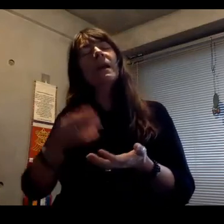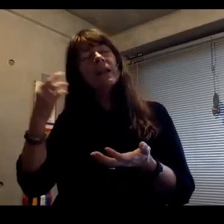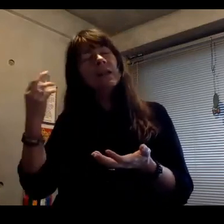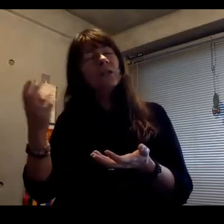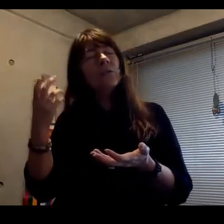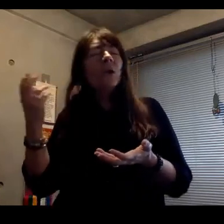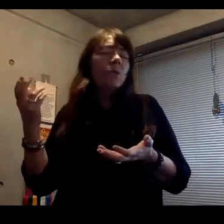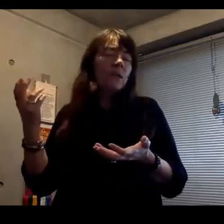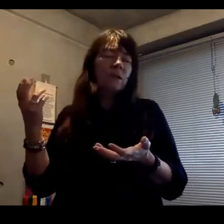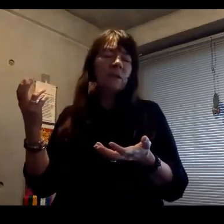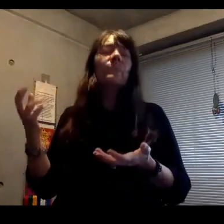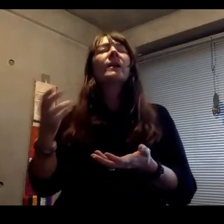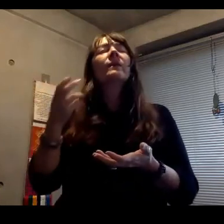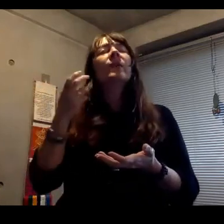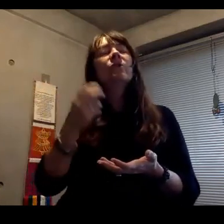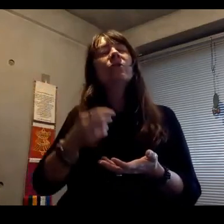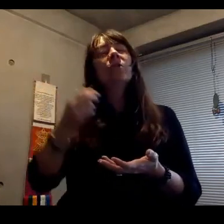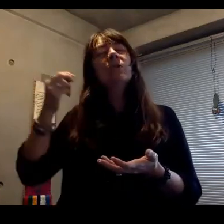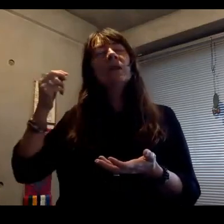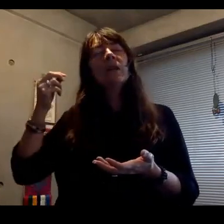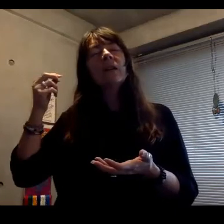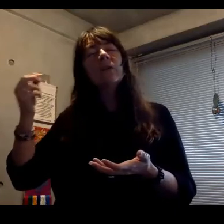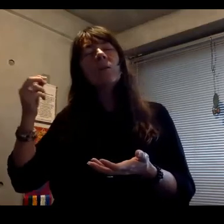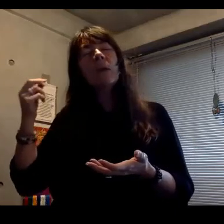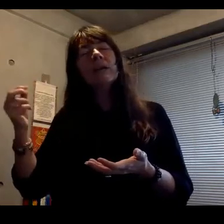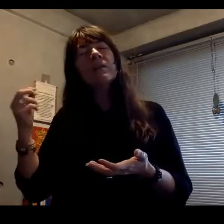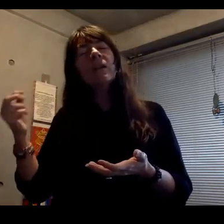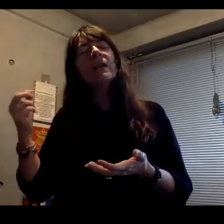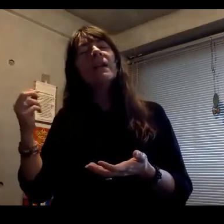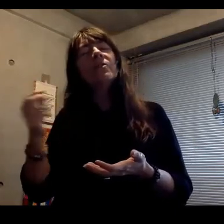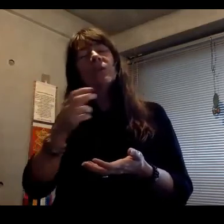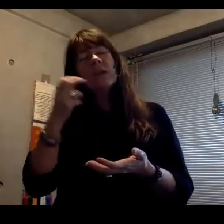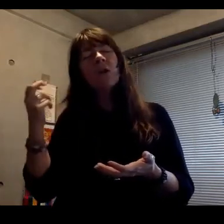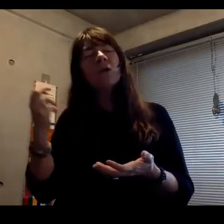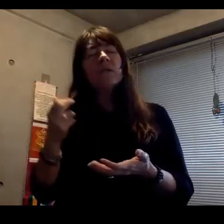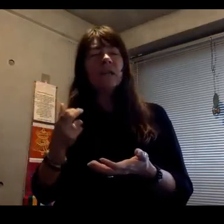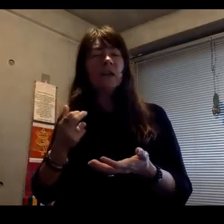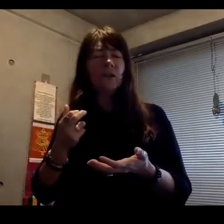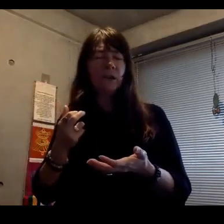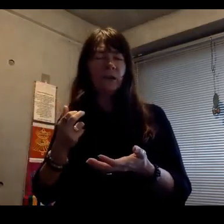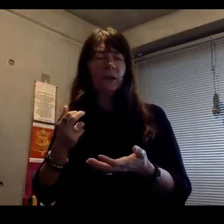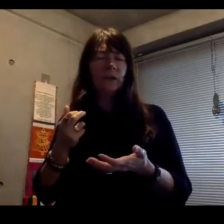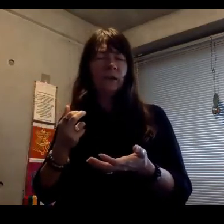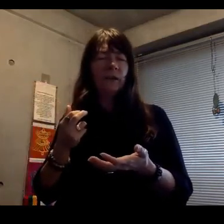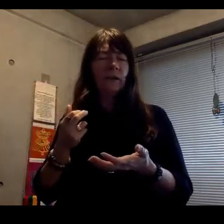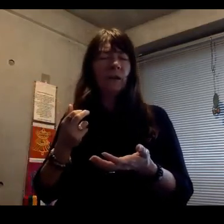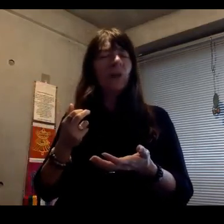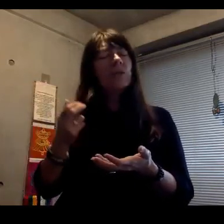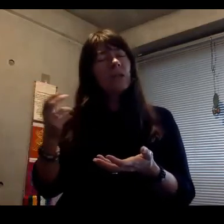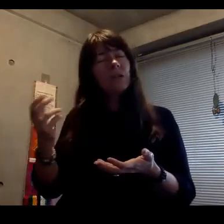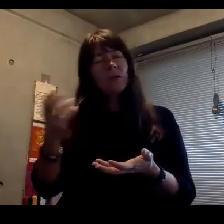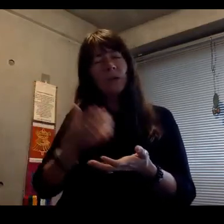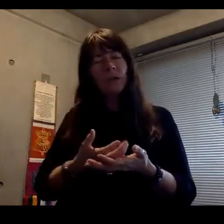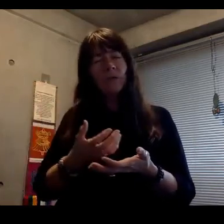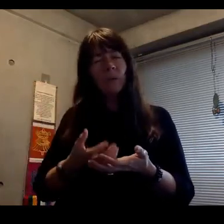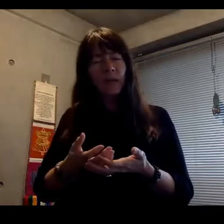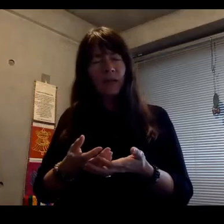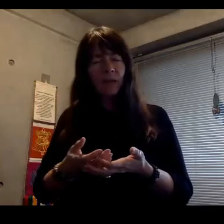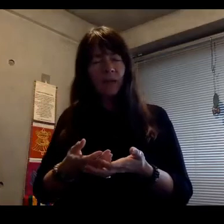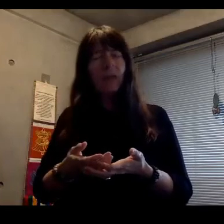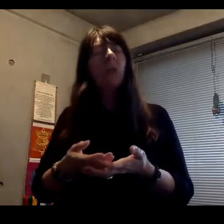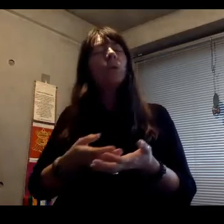it until you notice that your mind is not involved any longer. All of a sudden, you're in a